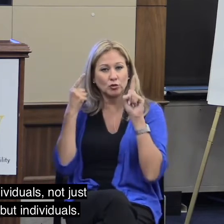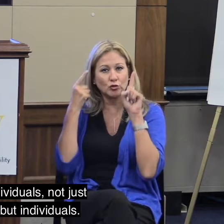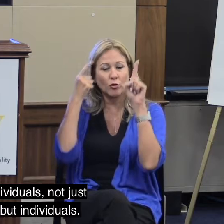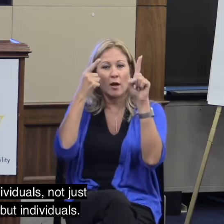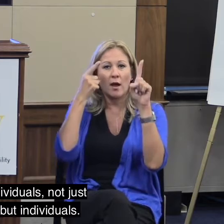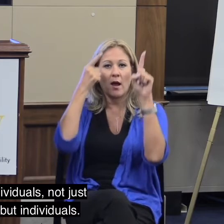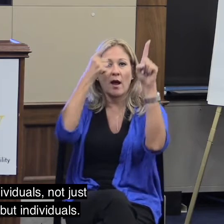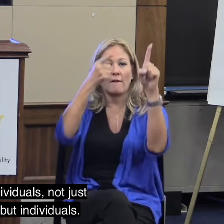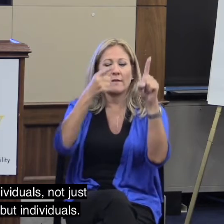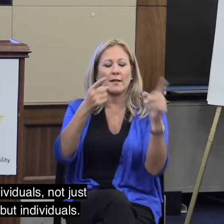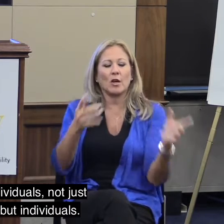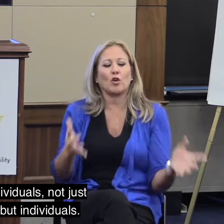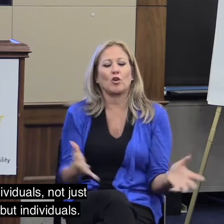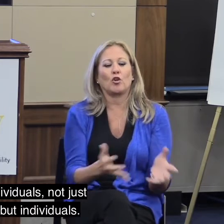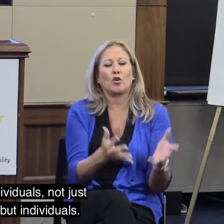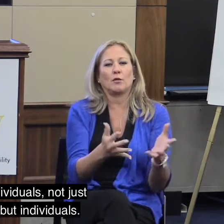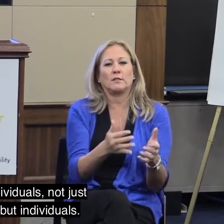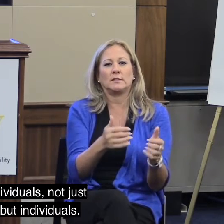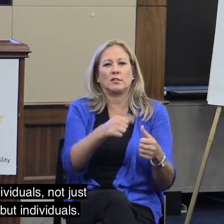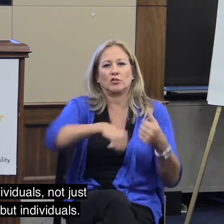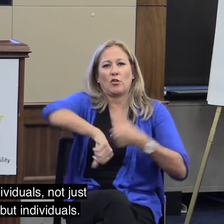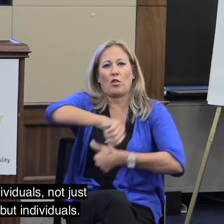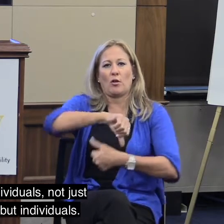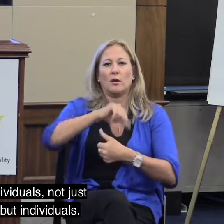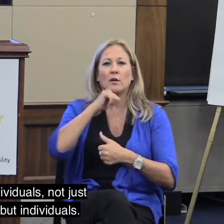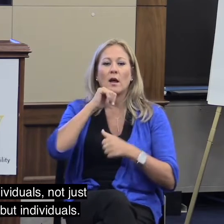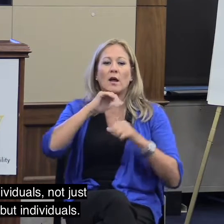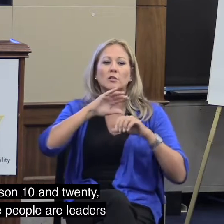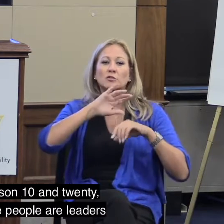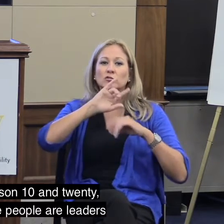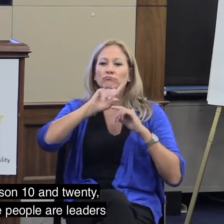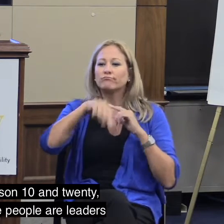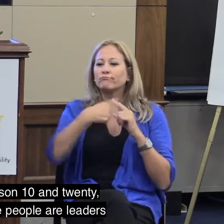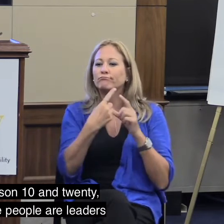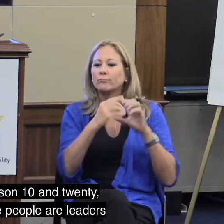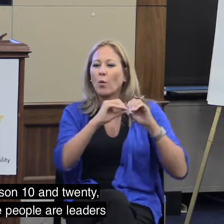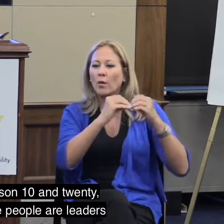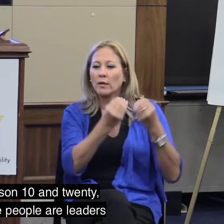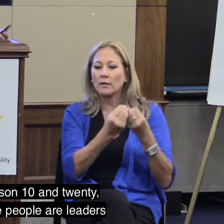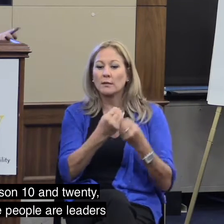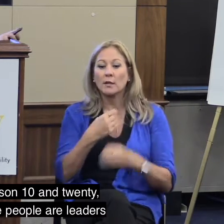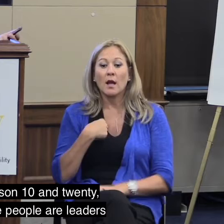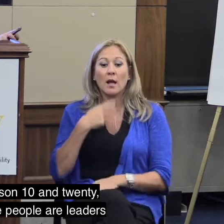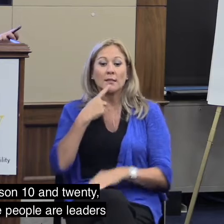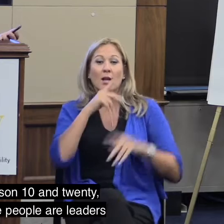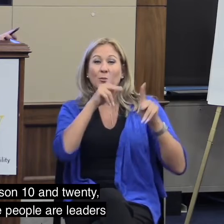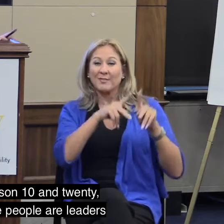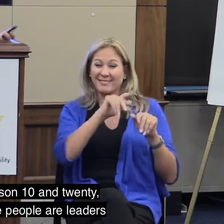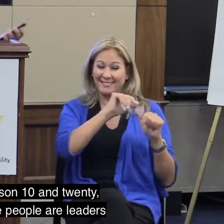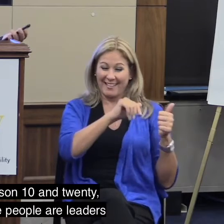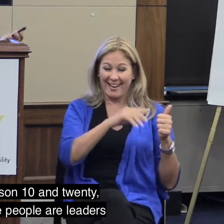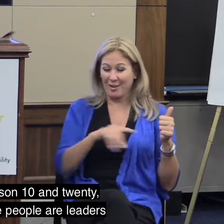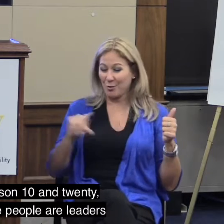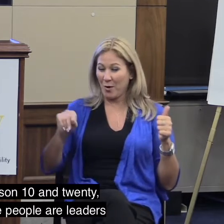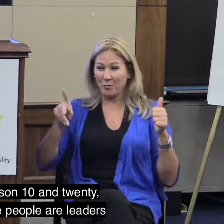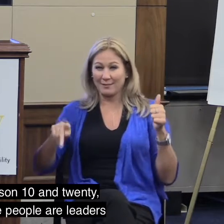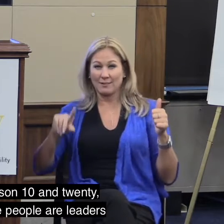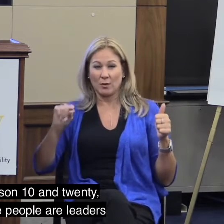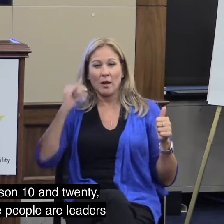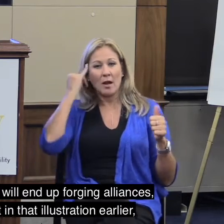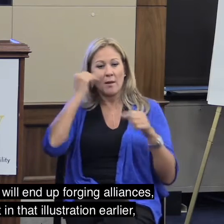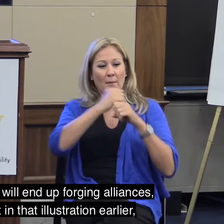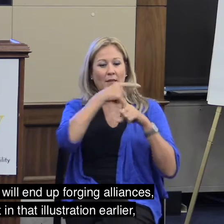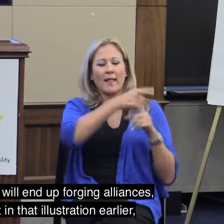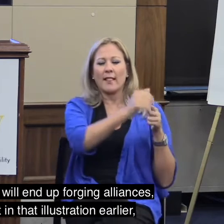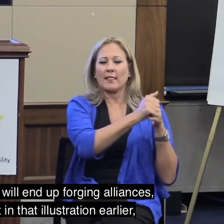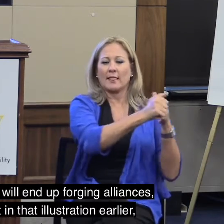build up individuals, not just whole organizations, but individuals. Earlier, I talked about person number 10 and 20. Imagine that each of those people are